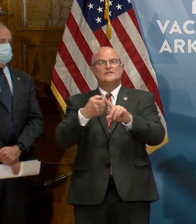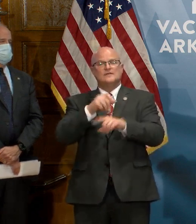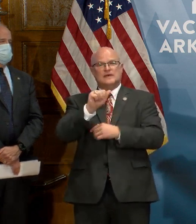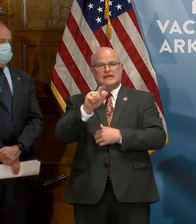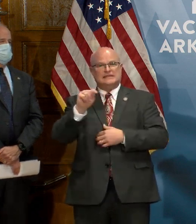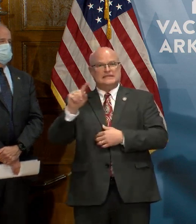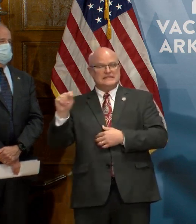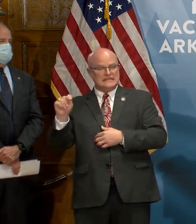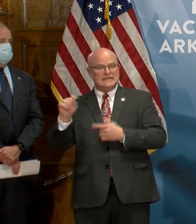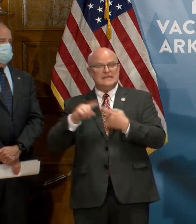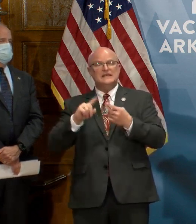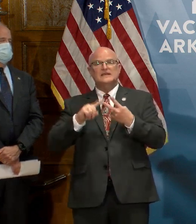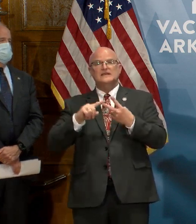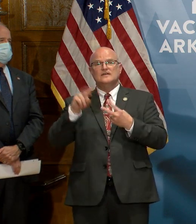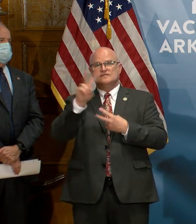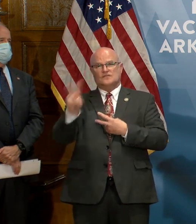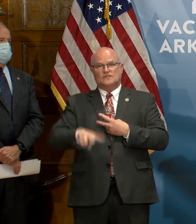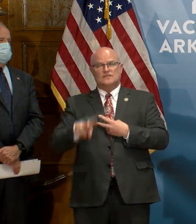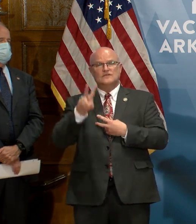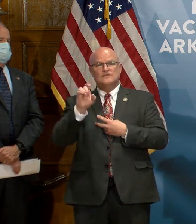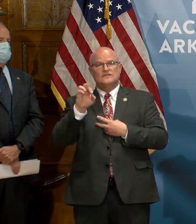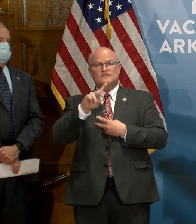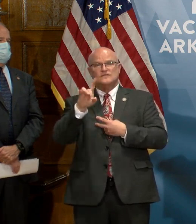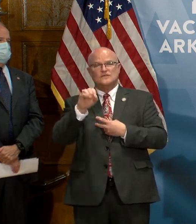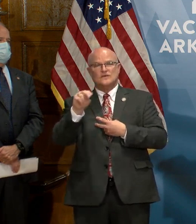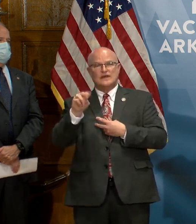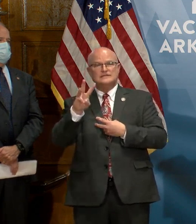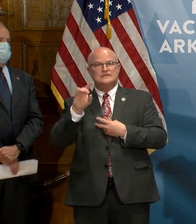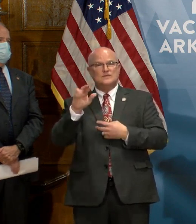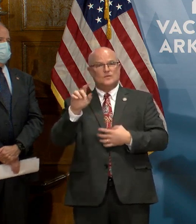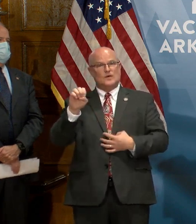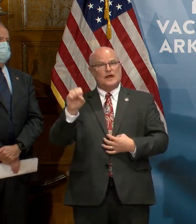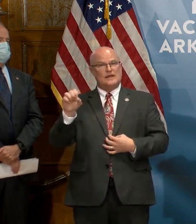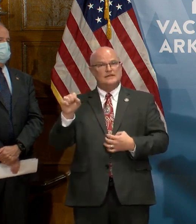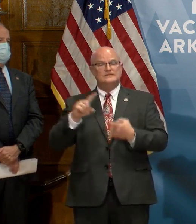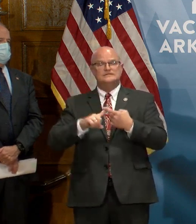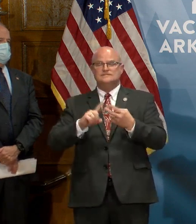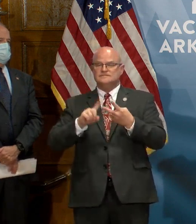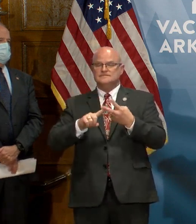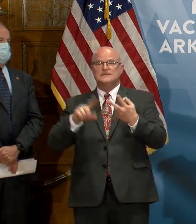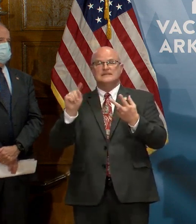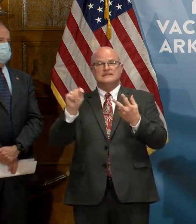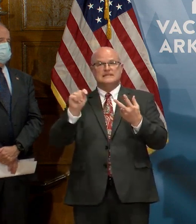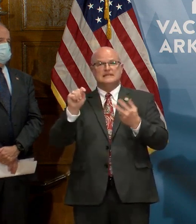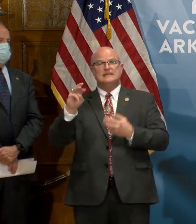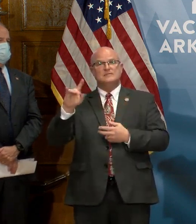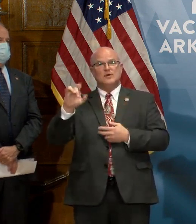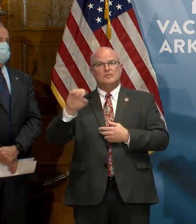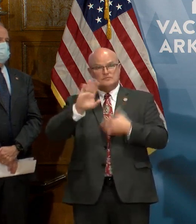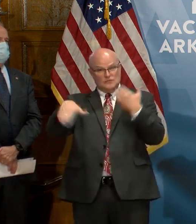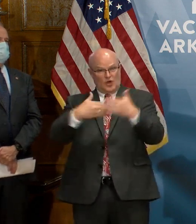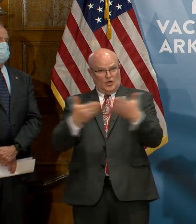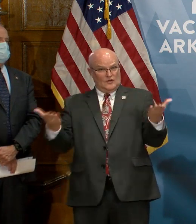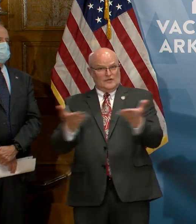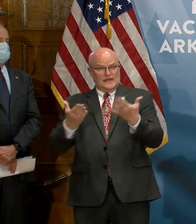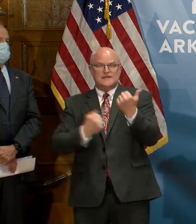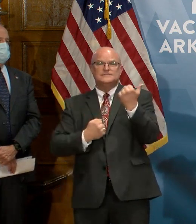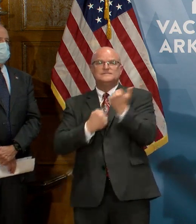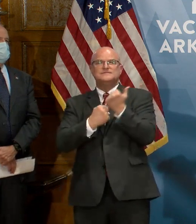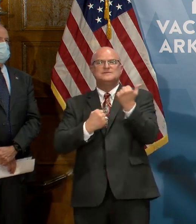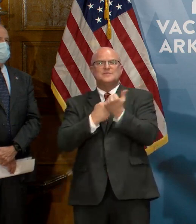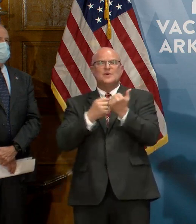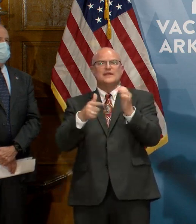AT&T to Verizon Wireless to T-Mobile that are all here